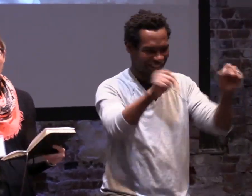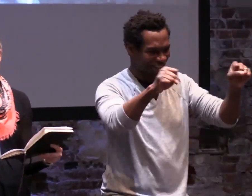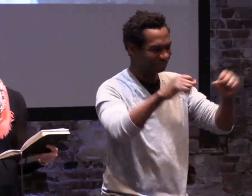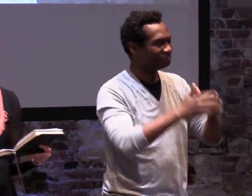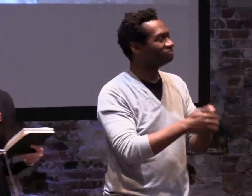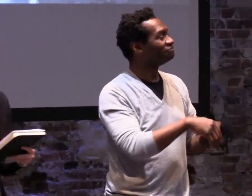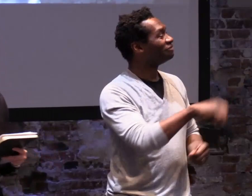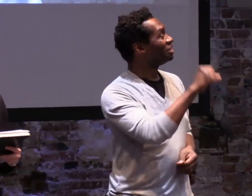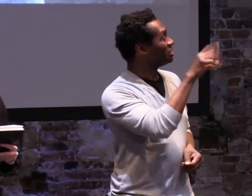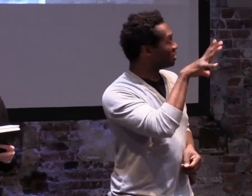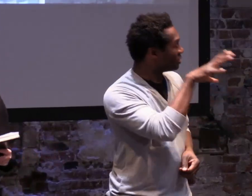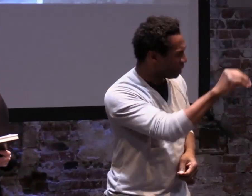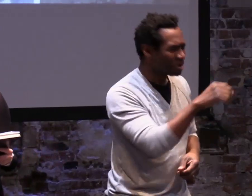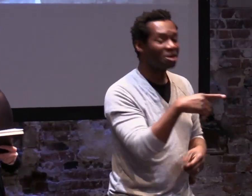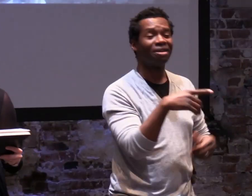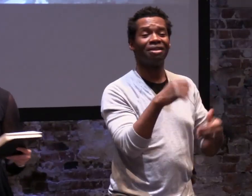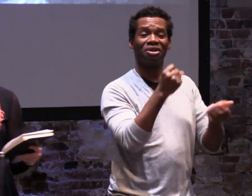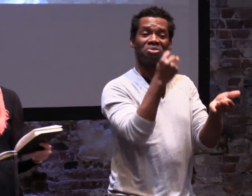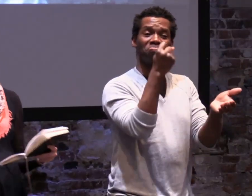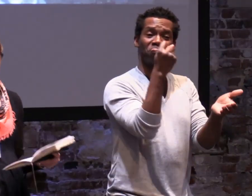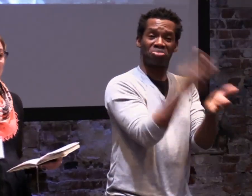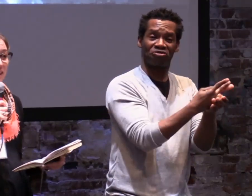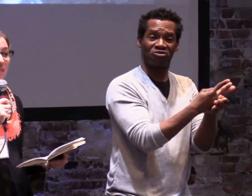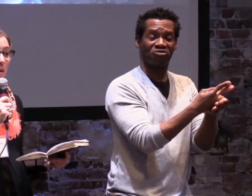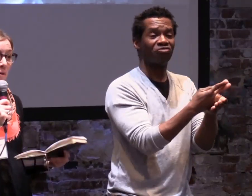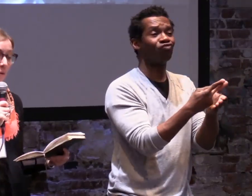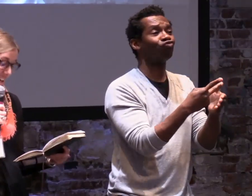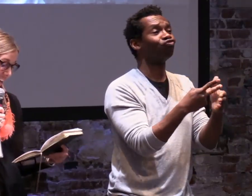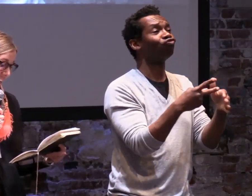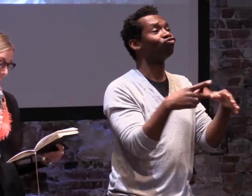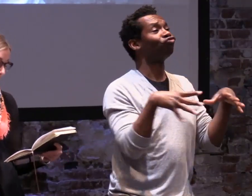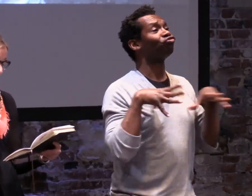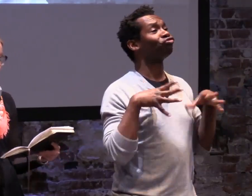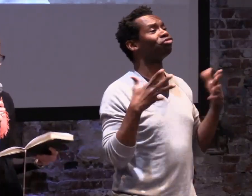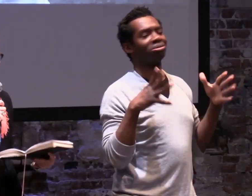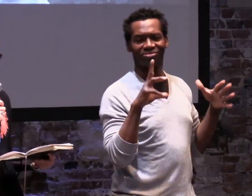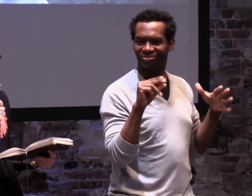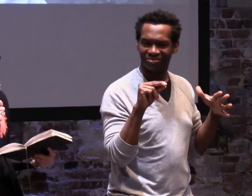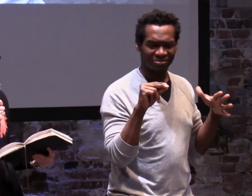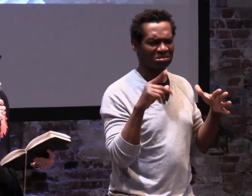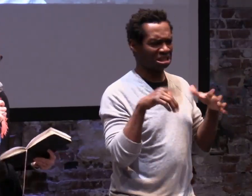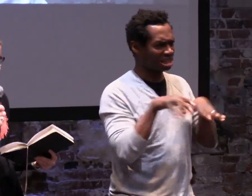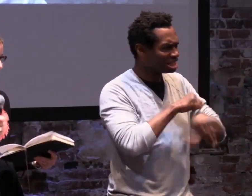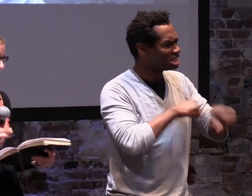Over the past year plus, HowlRound has had the pleasure of co-organizing this gathering.